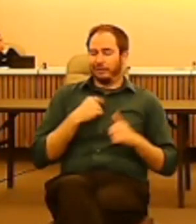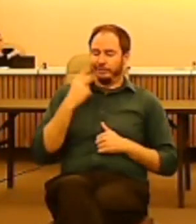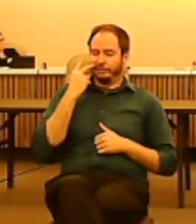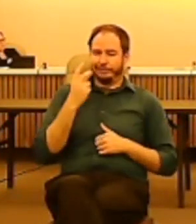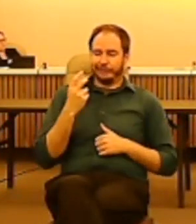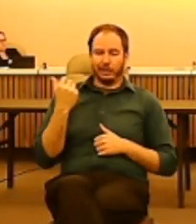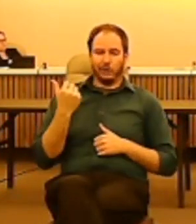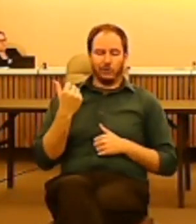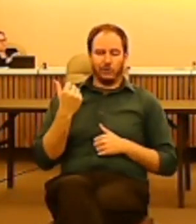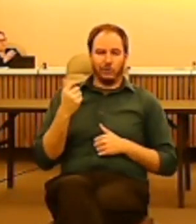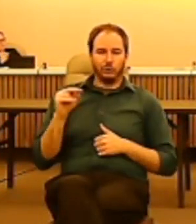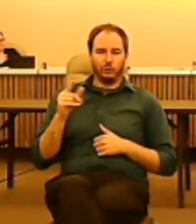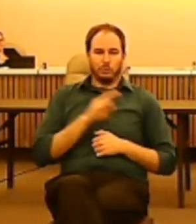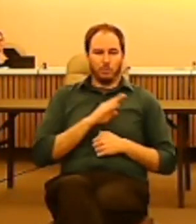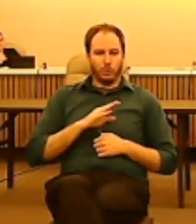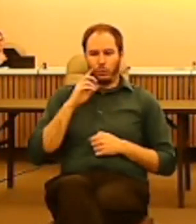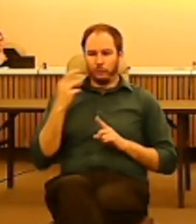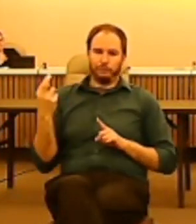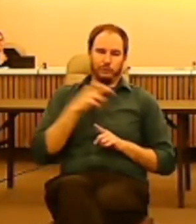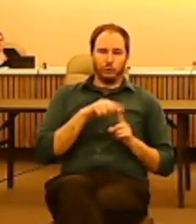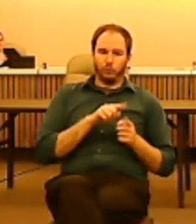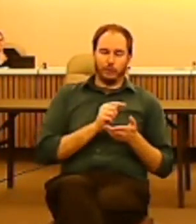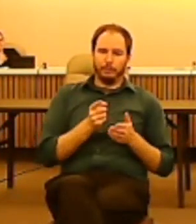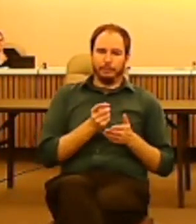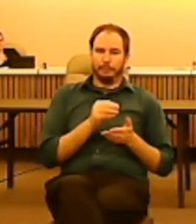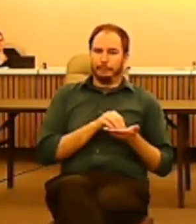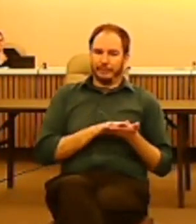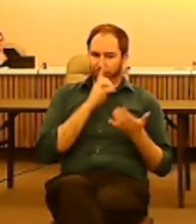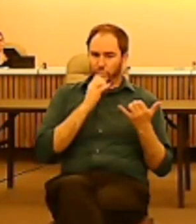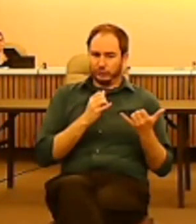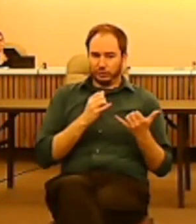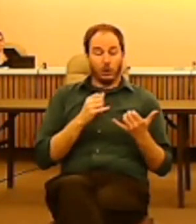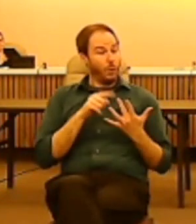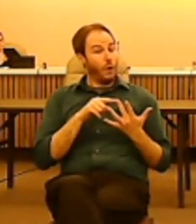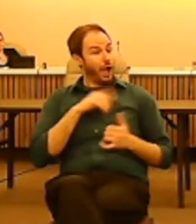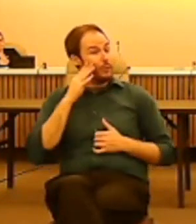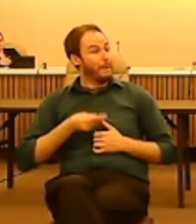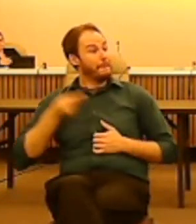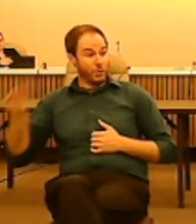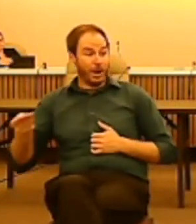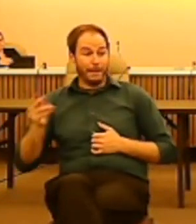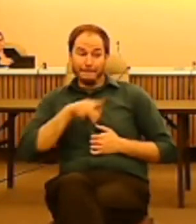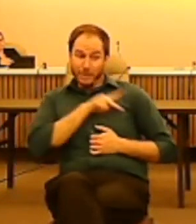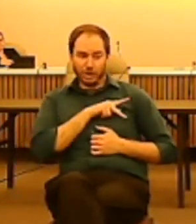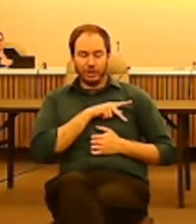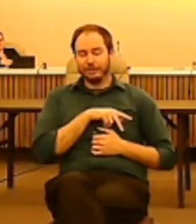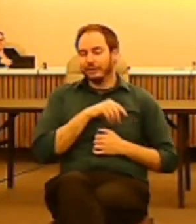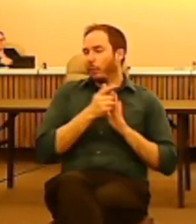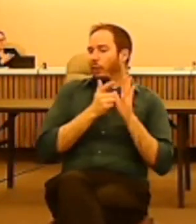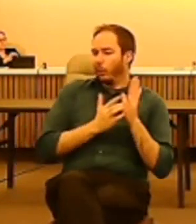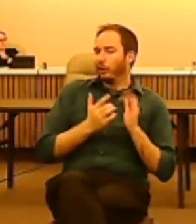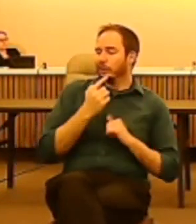I don't think this zoning board is going to refer back to the minutes of today. So if we want to. Oh, I'll bring it to his attention. What I will say